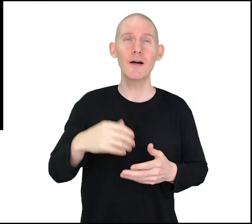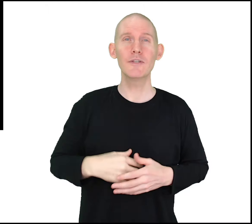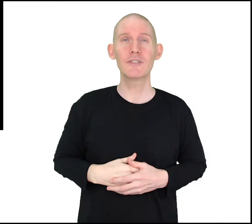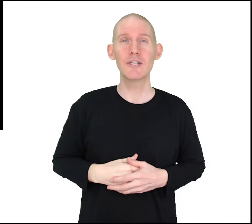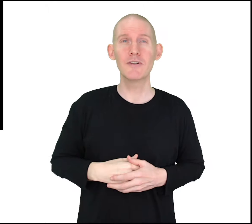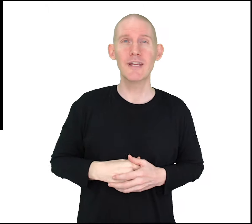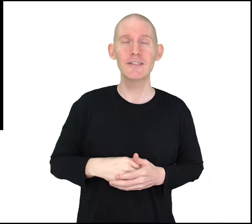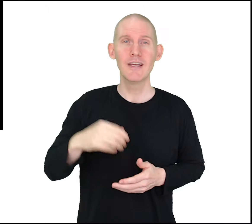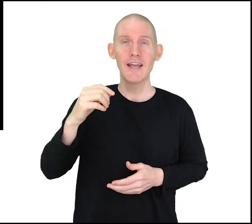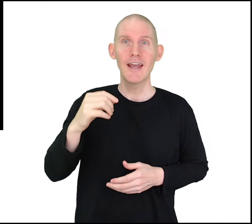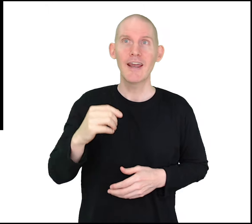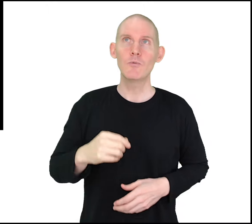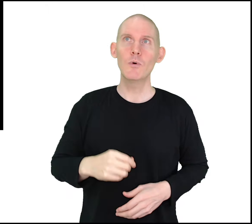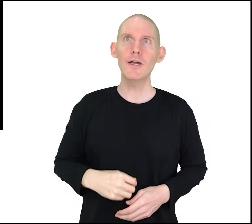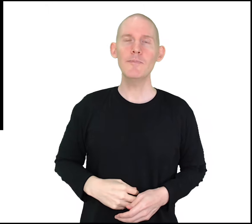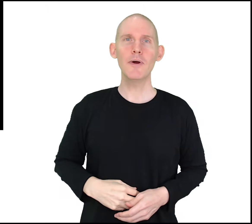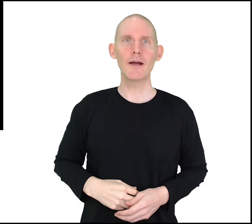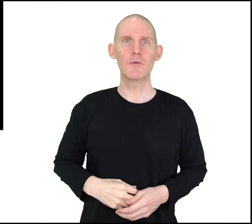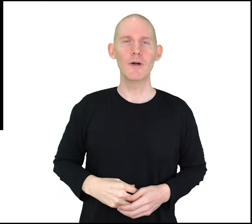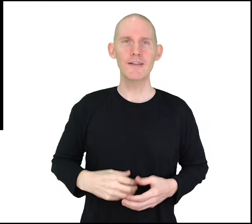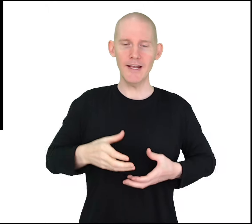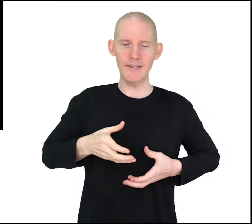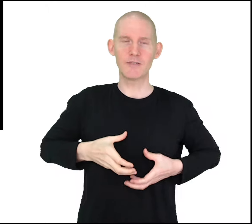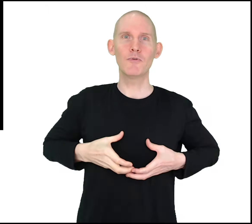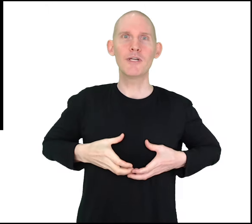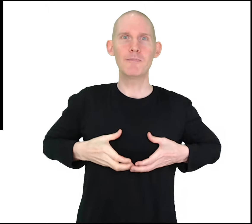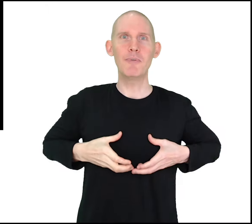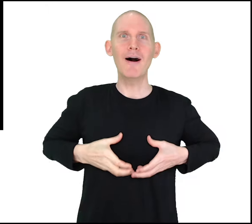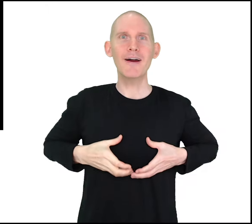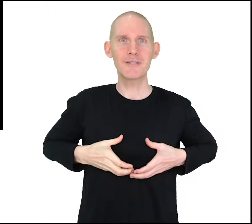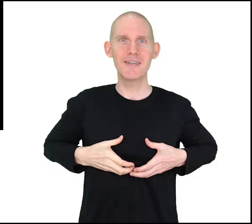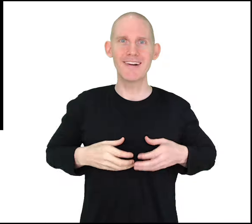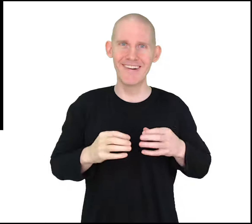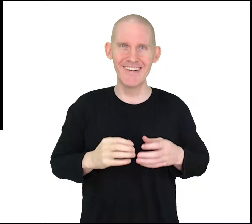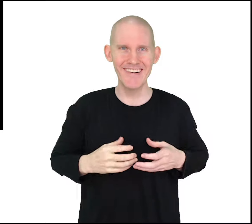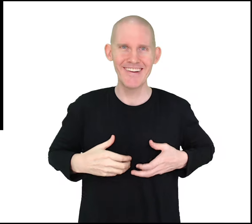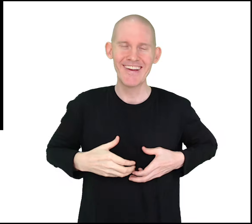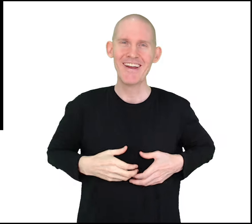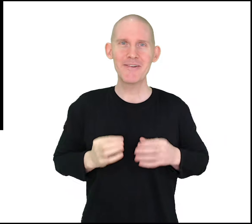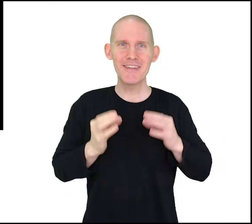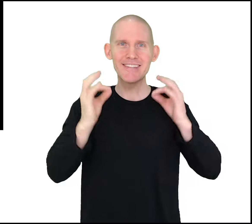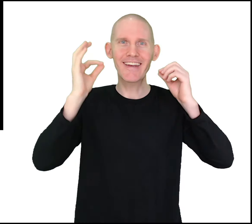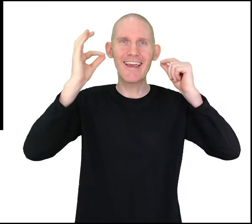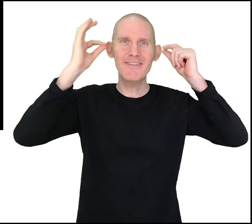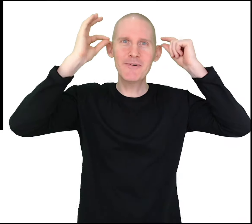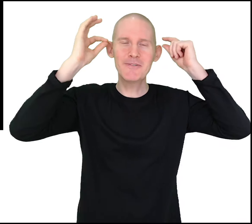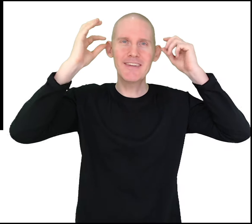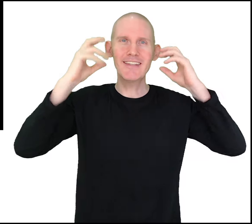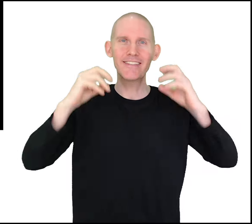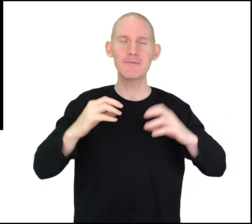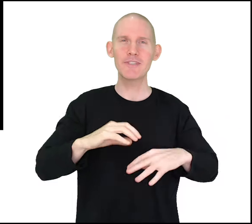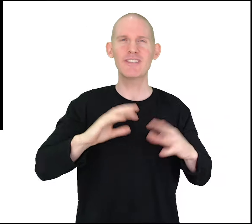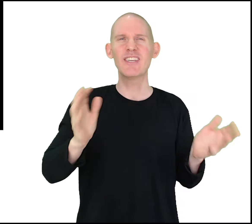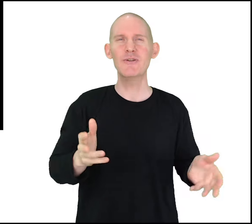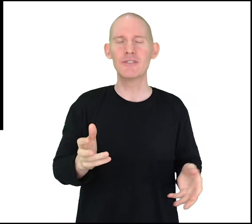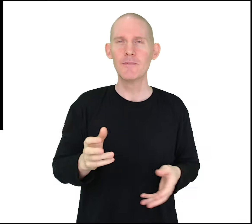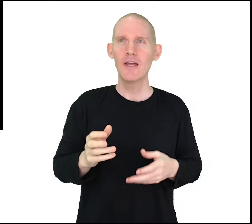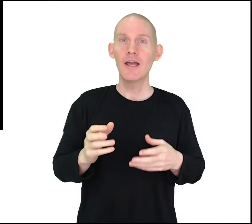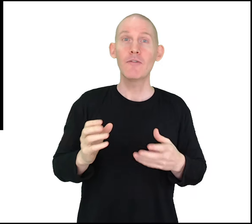use hearing aids. And way back when, they had this freaking box here with these like headphone things, and it was just huge. Eventually,